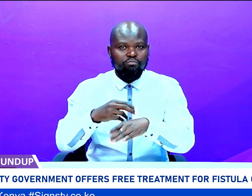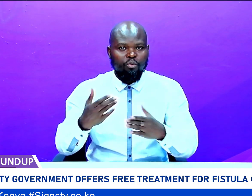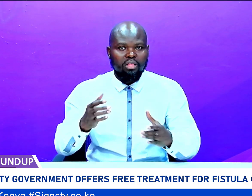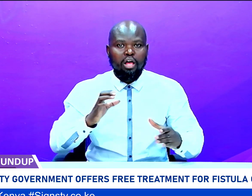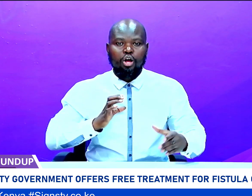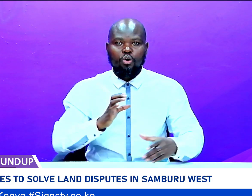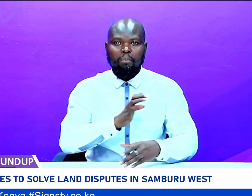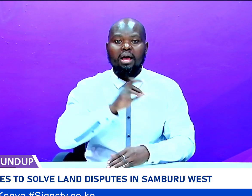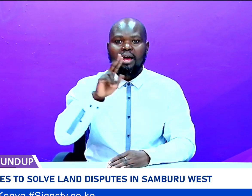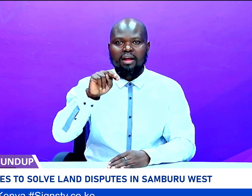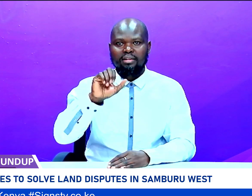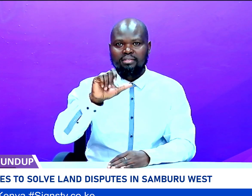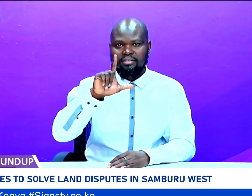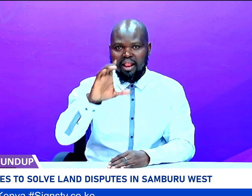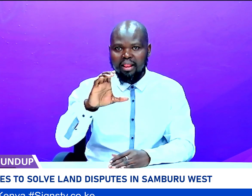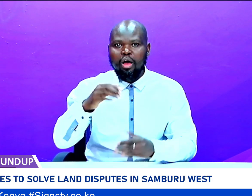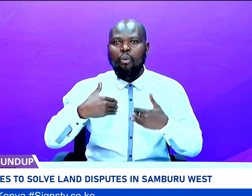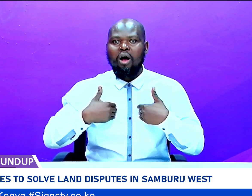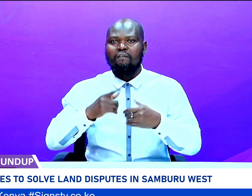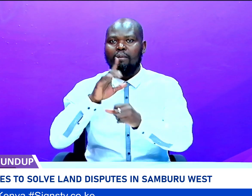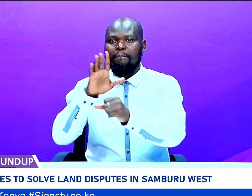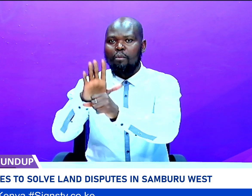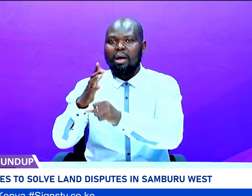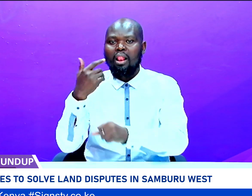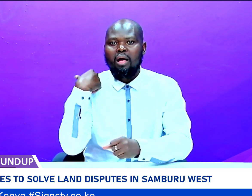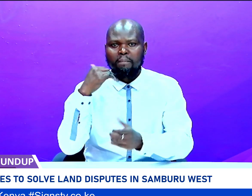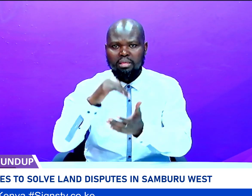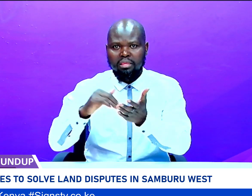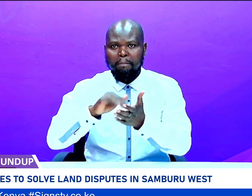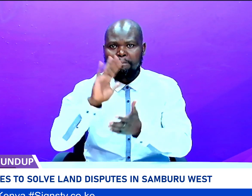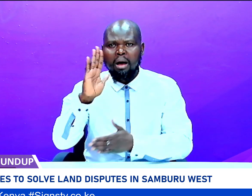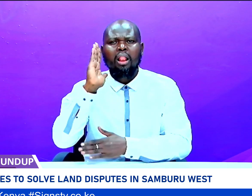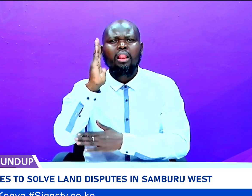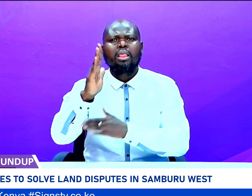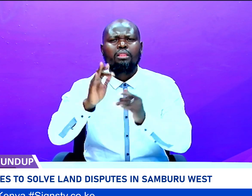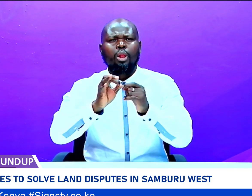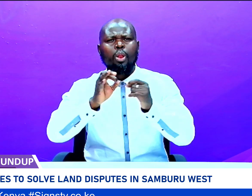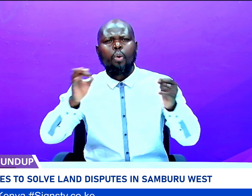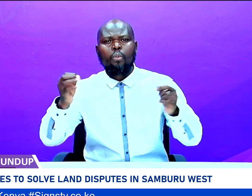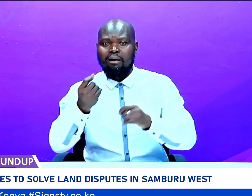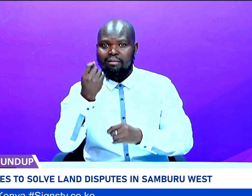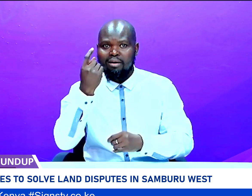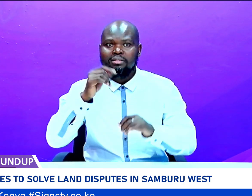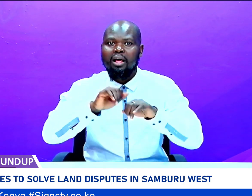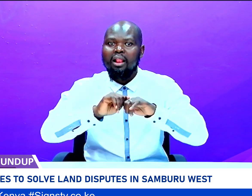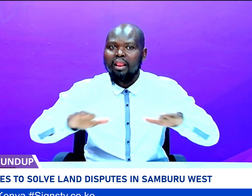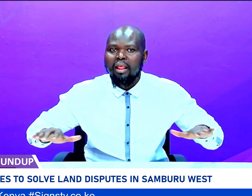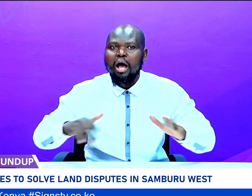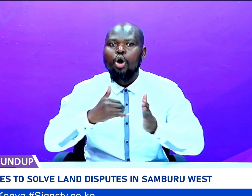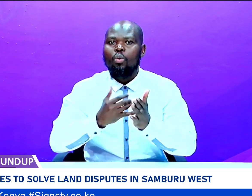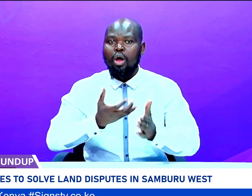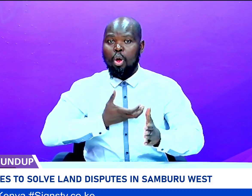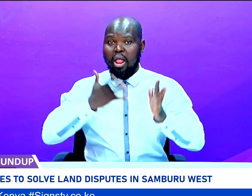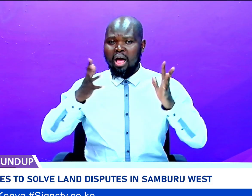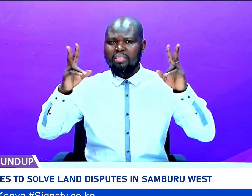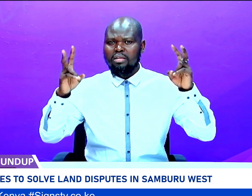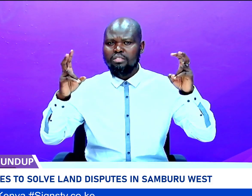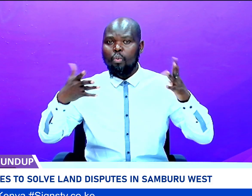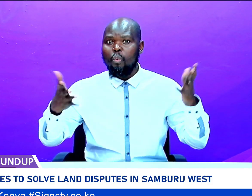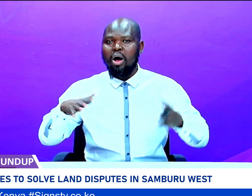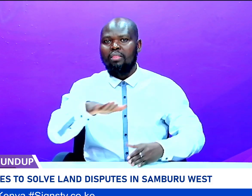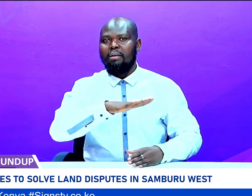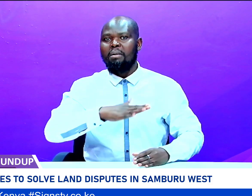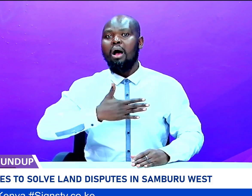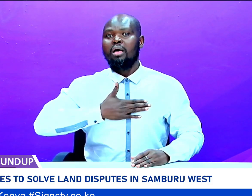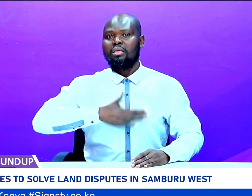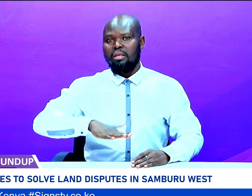On to our other news. The National Land Commission, NLC, has pledged to address long-standing